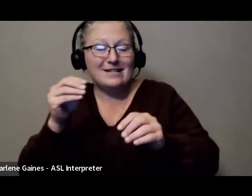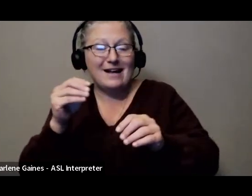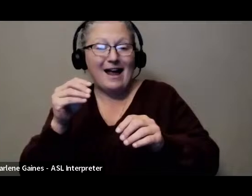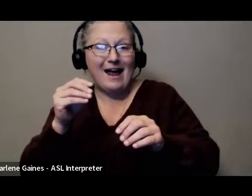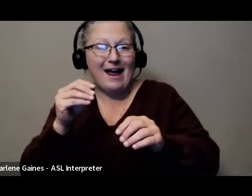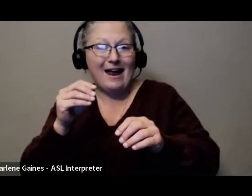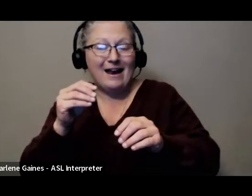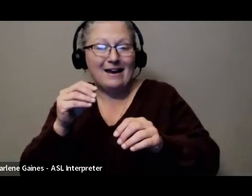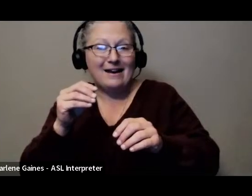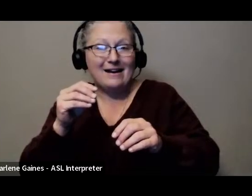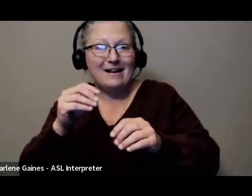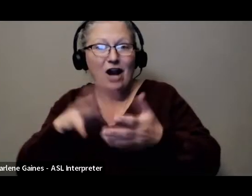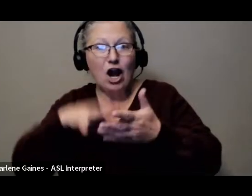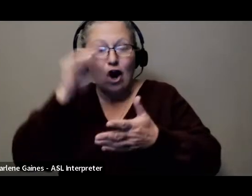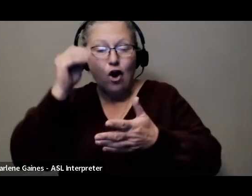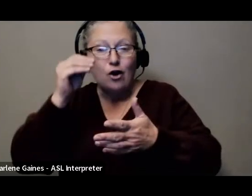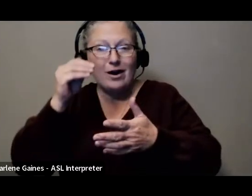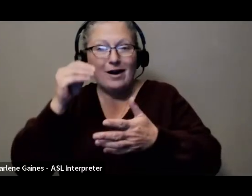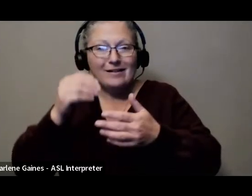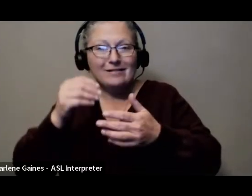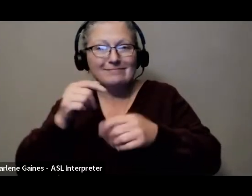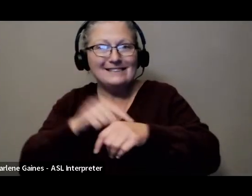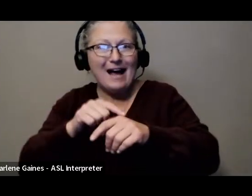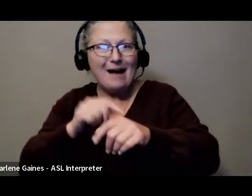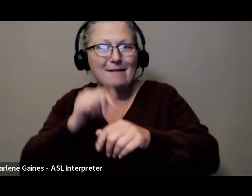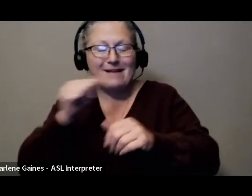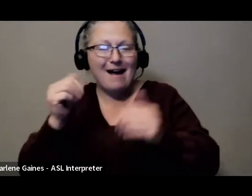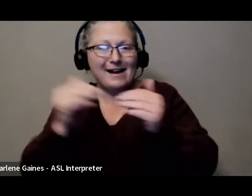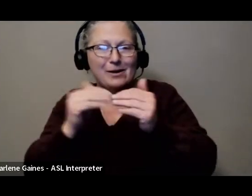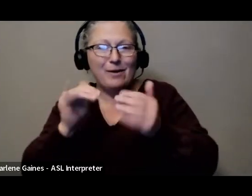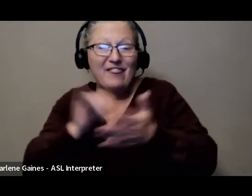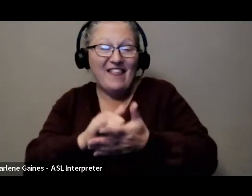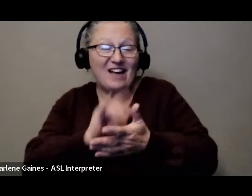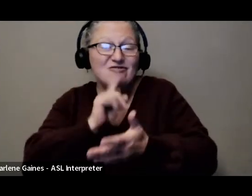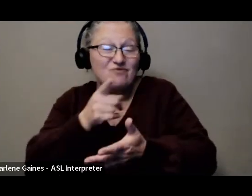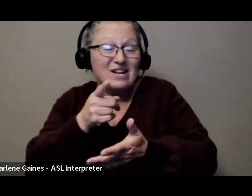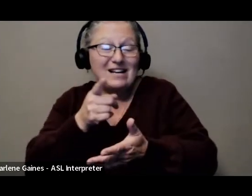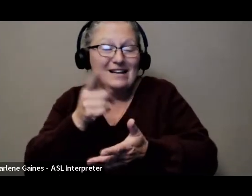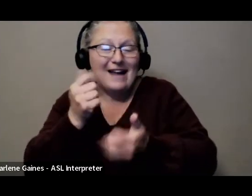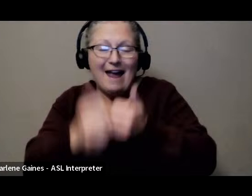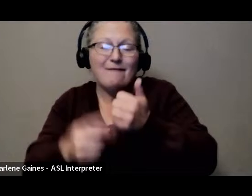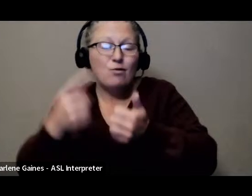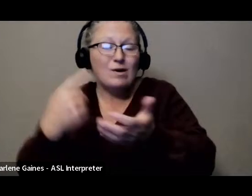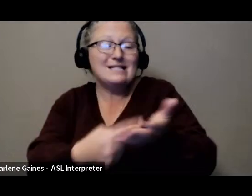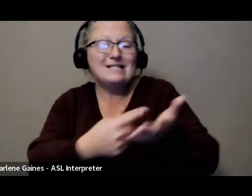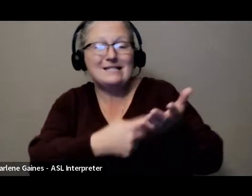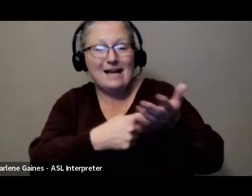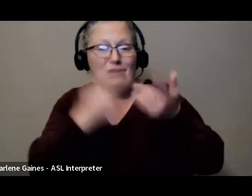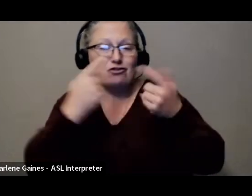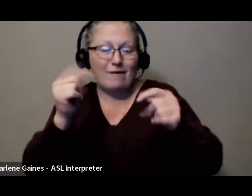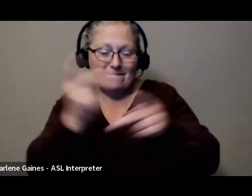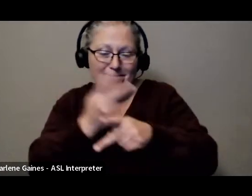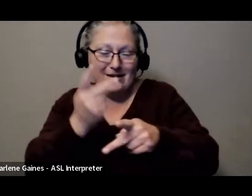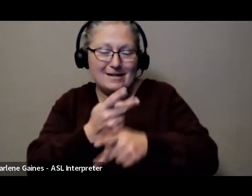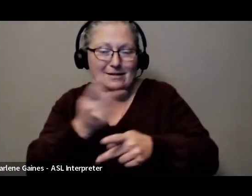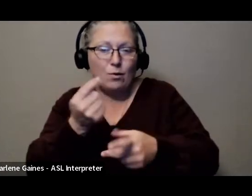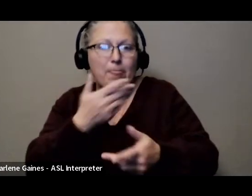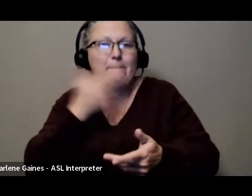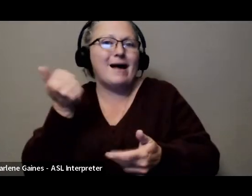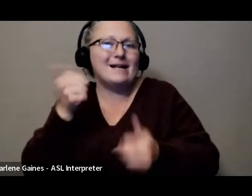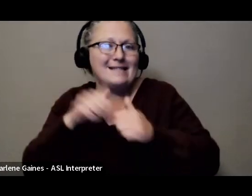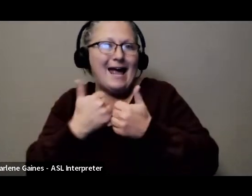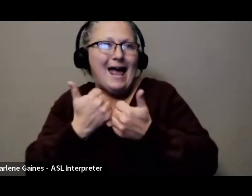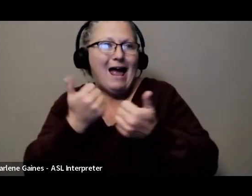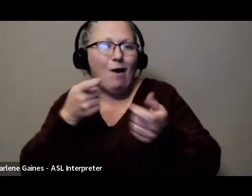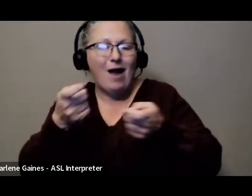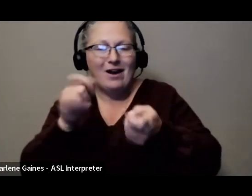different stages? And that's something that realistically everyone is discussing and trying to figure out what the best way to handle